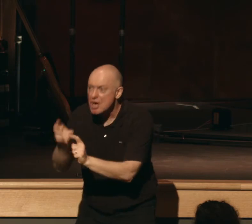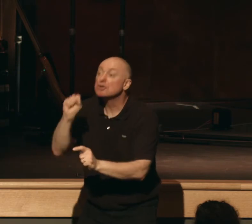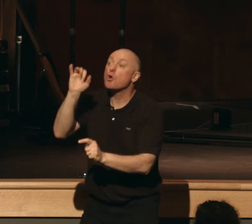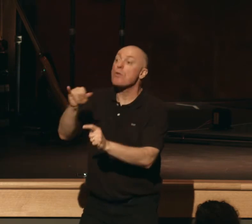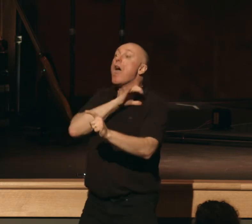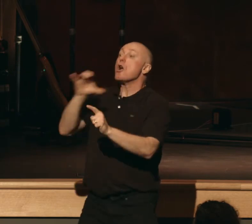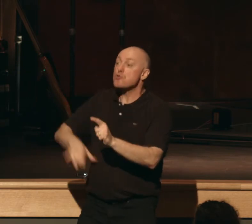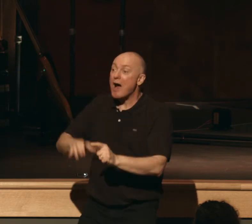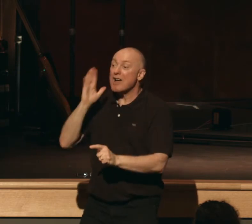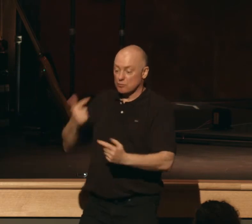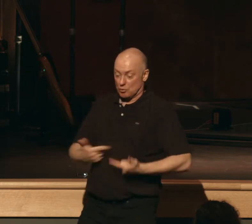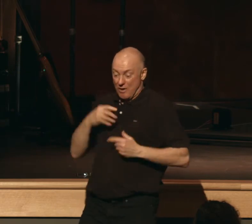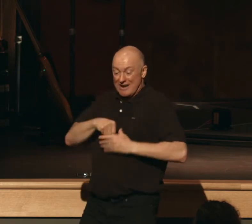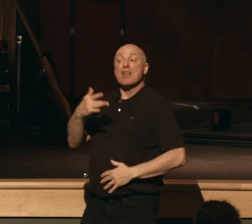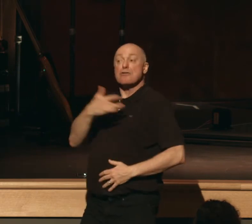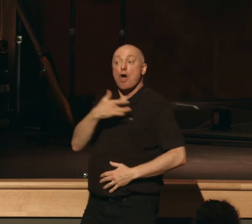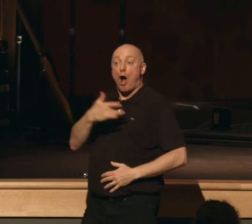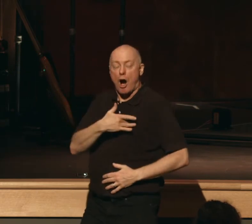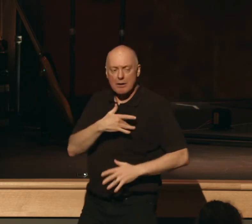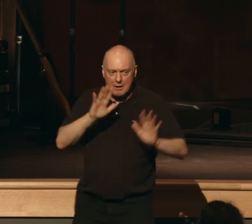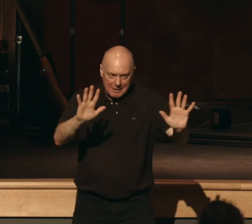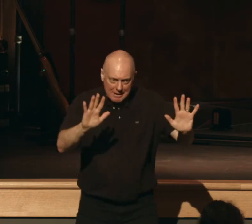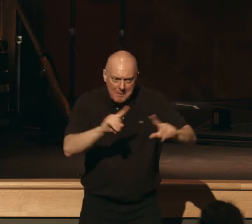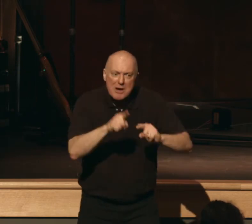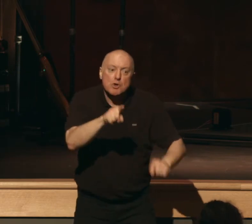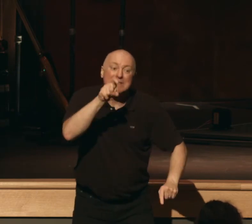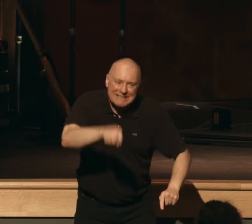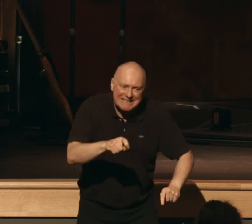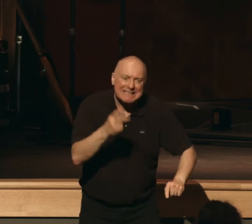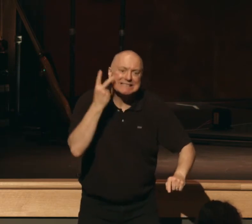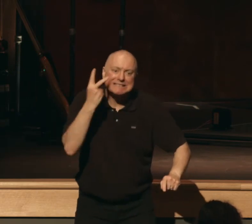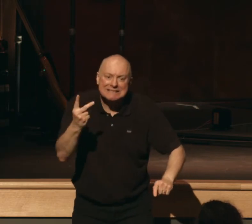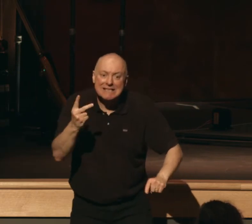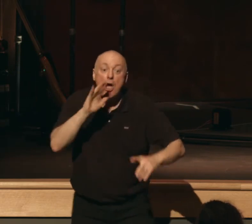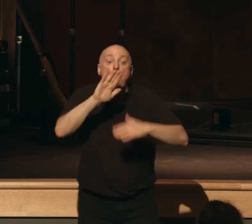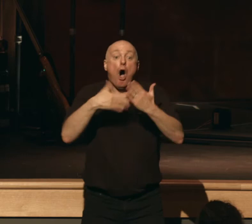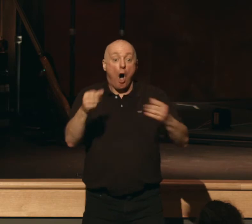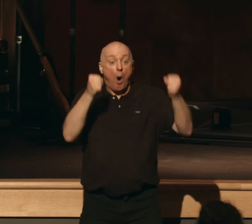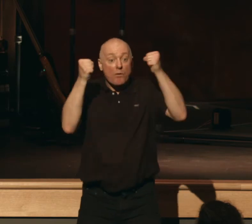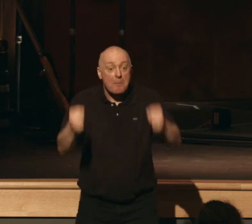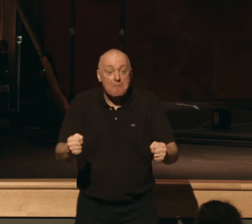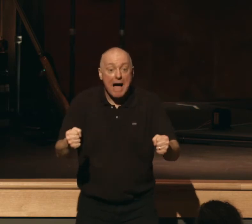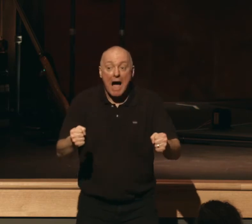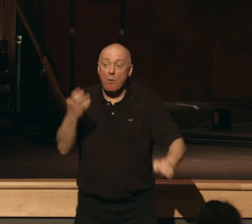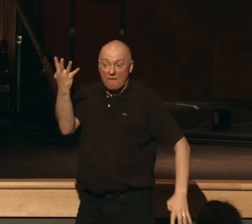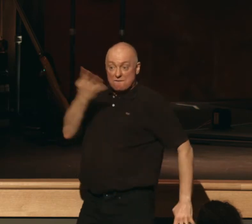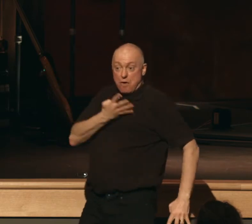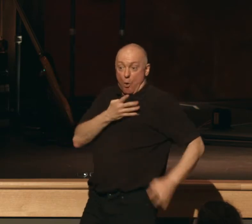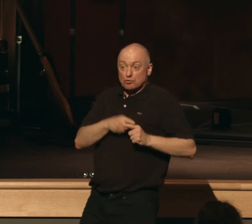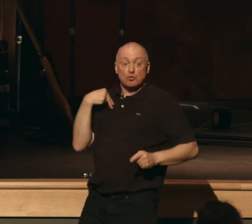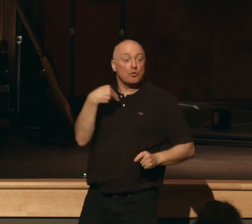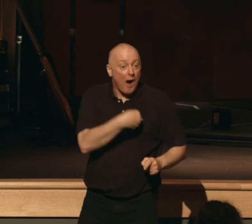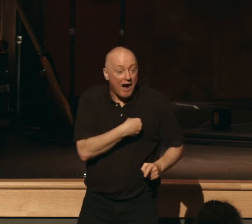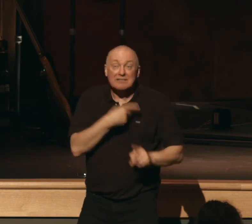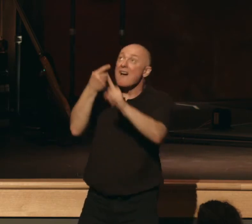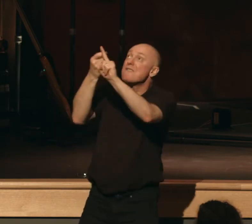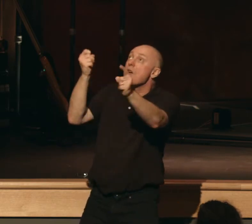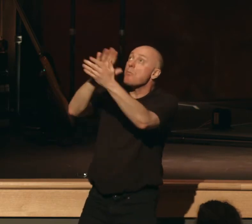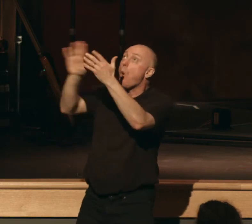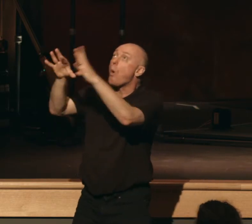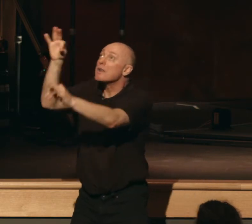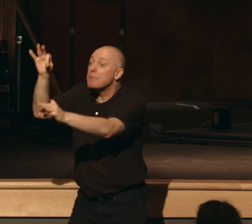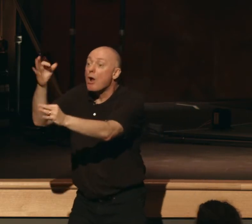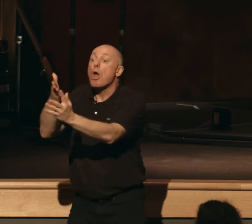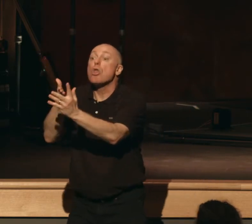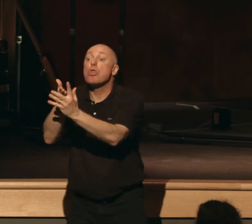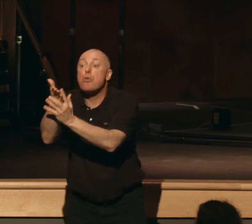that Christ would dwell in their heart. But here's what we need to see, that all of this power flows to us from the Holy